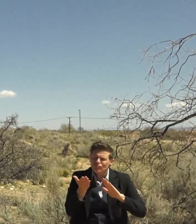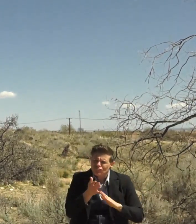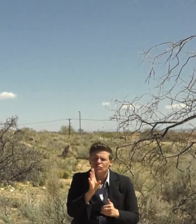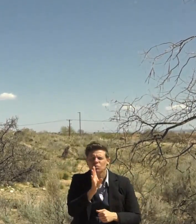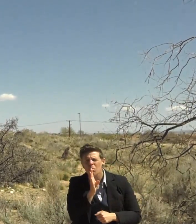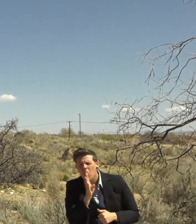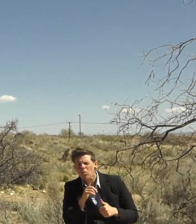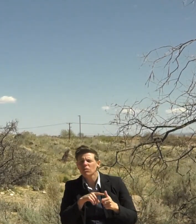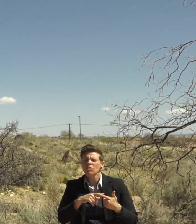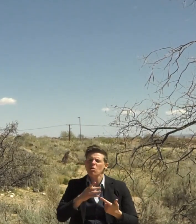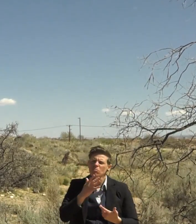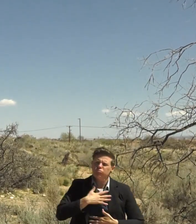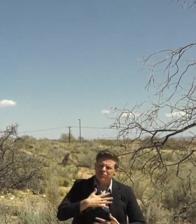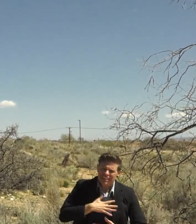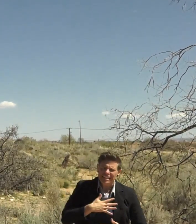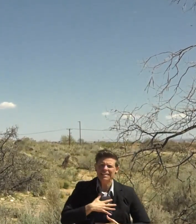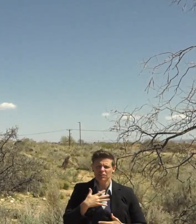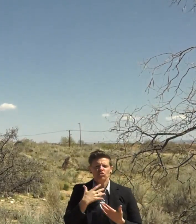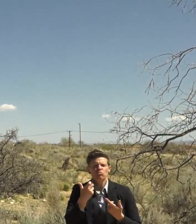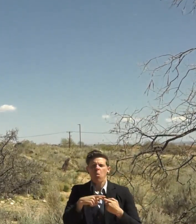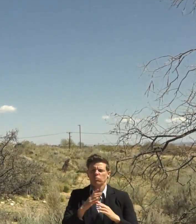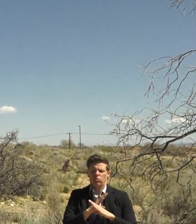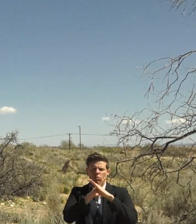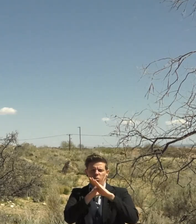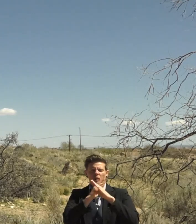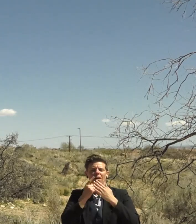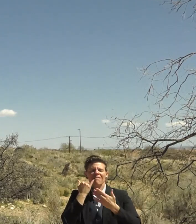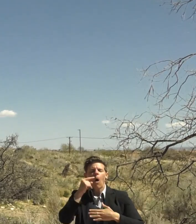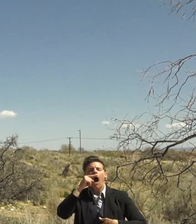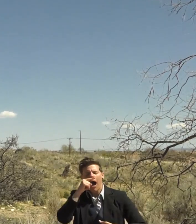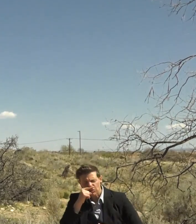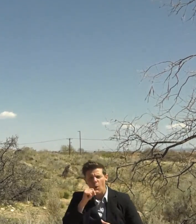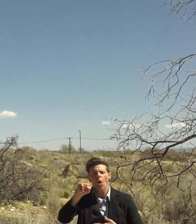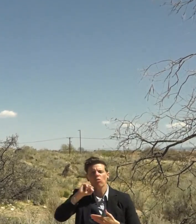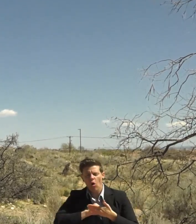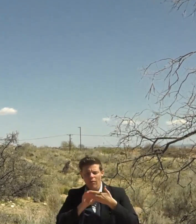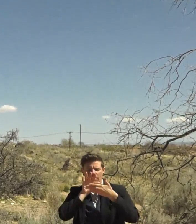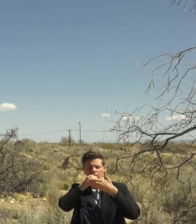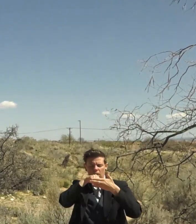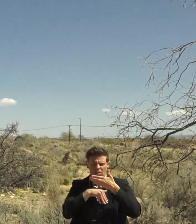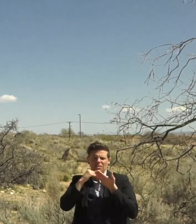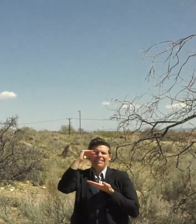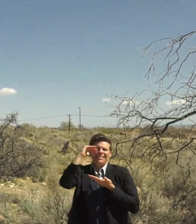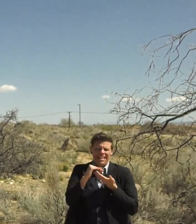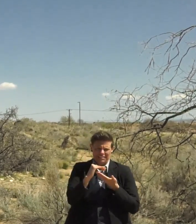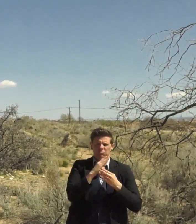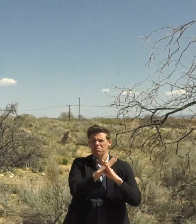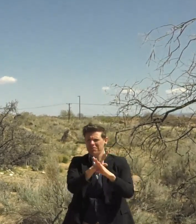type of thing that we need to do in order to flatten the curve, slow the spread of this, and minimize infection to other people.